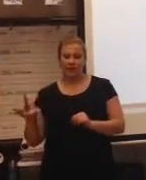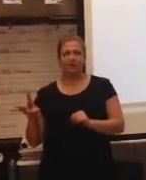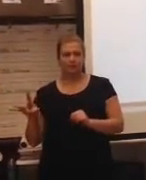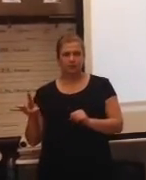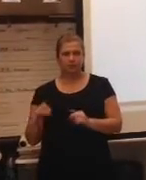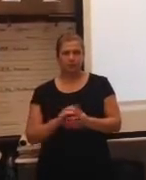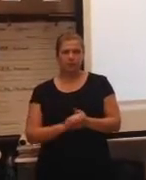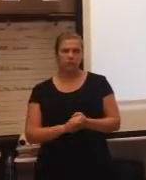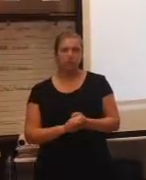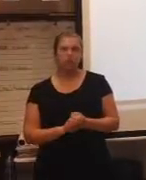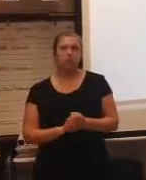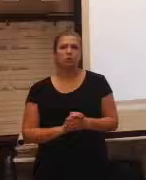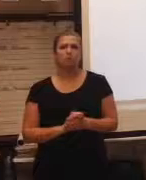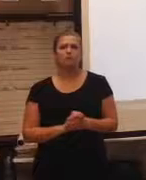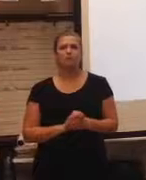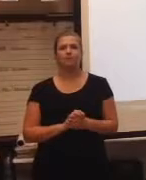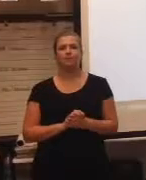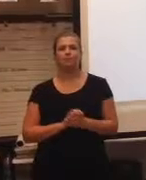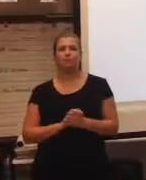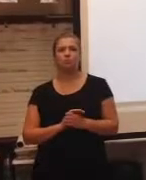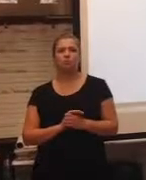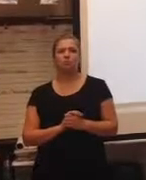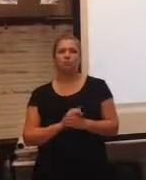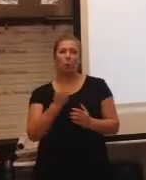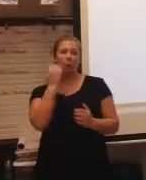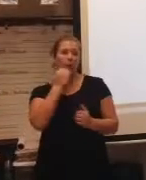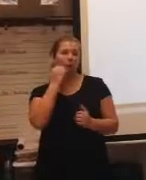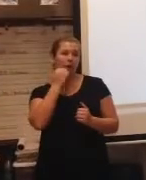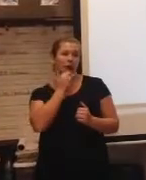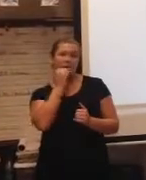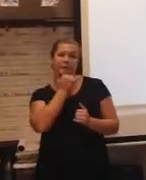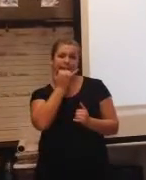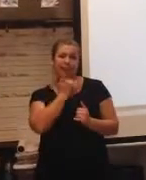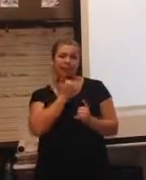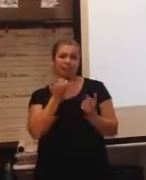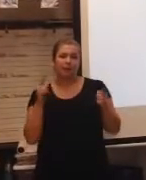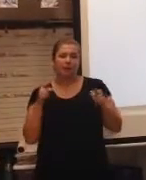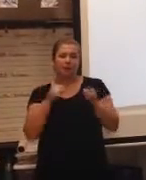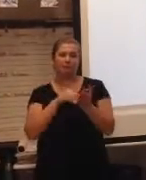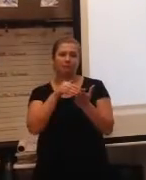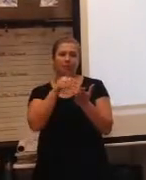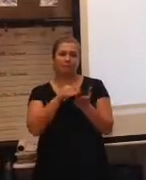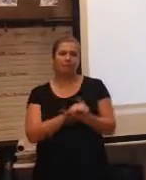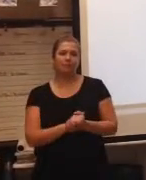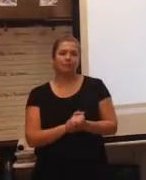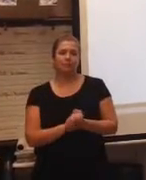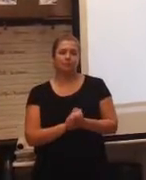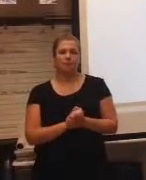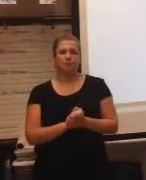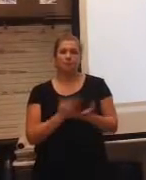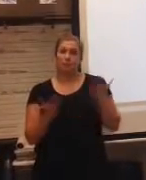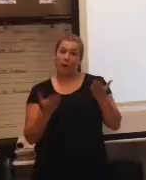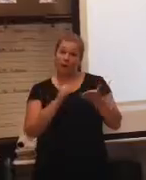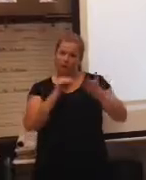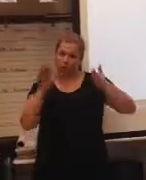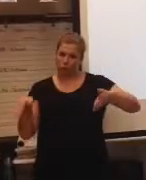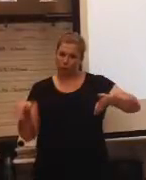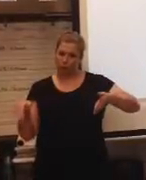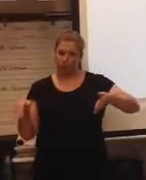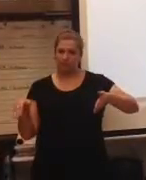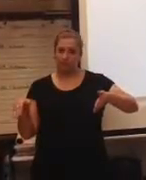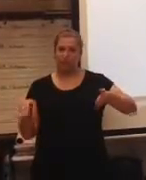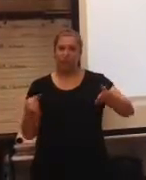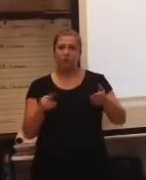8. Let's take a look at a common mistake that students make. A student may incorrectly